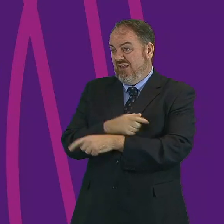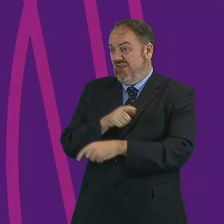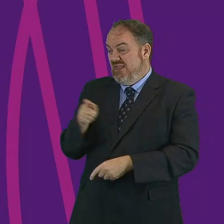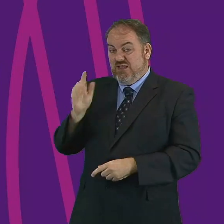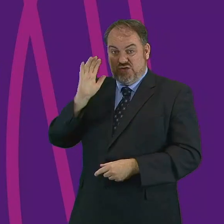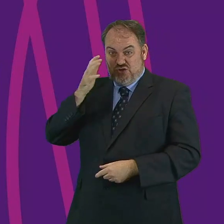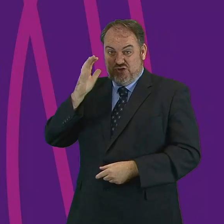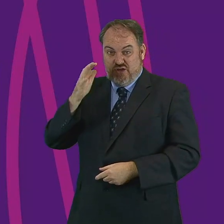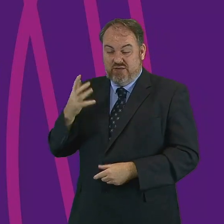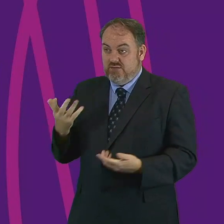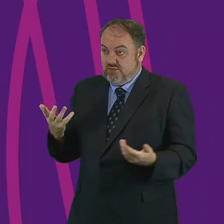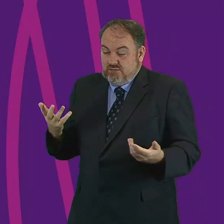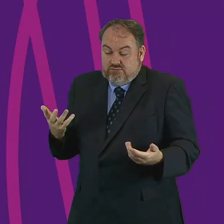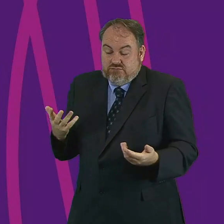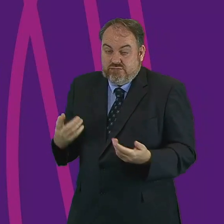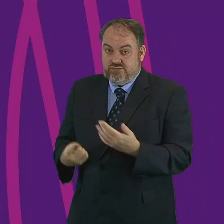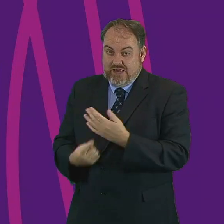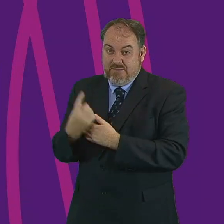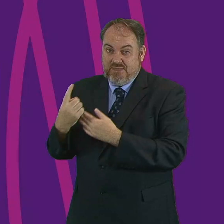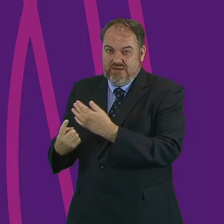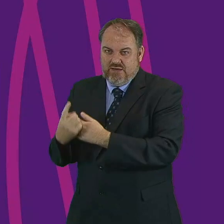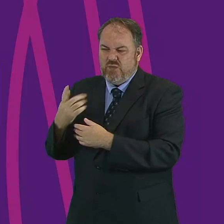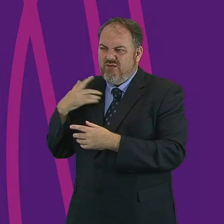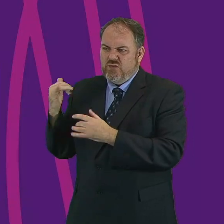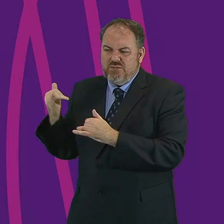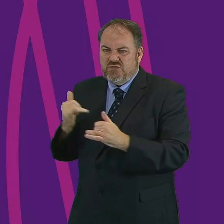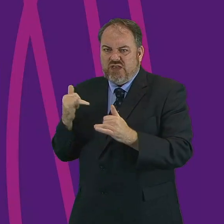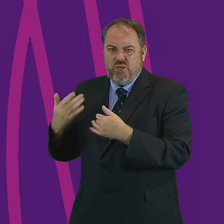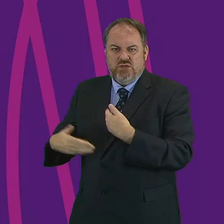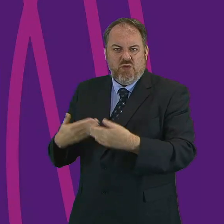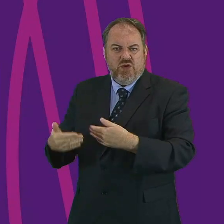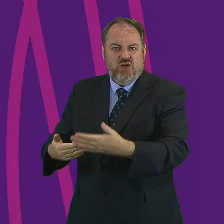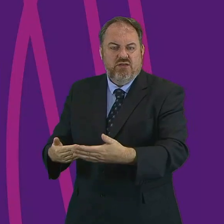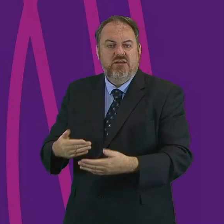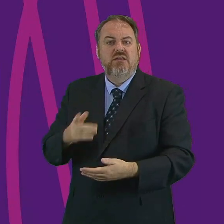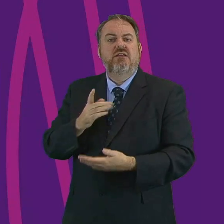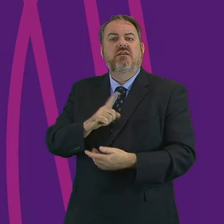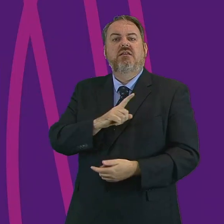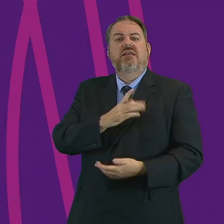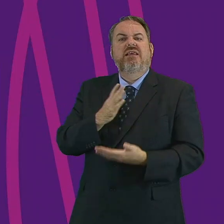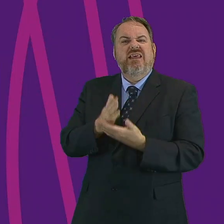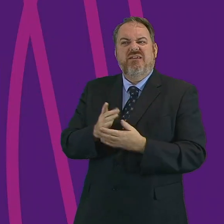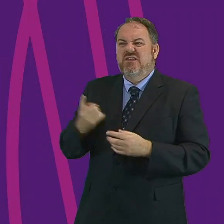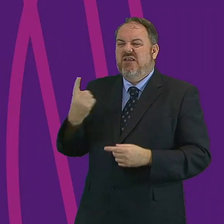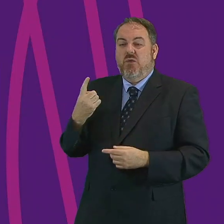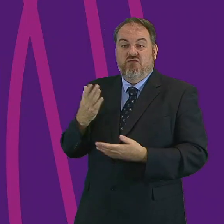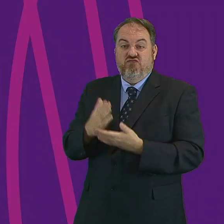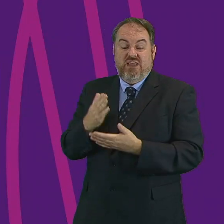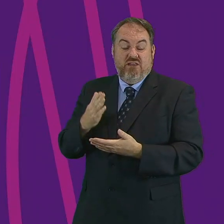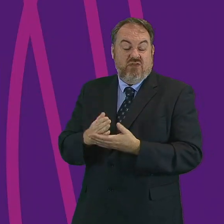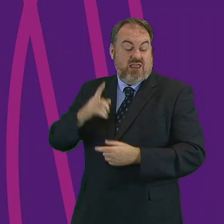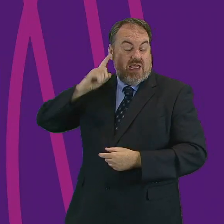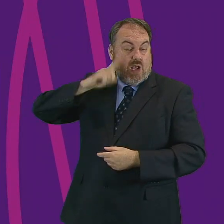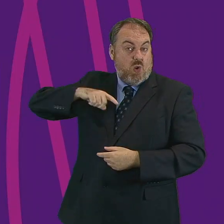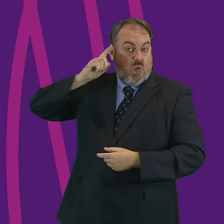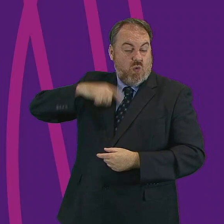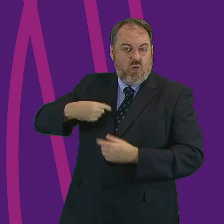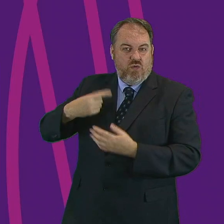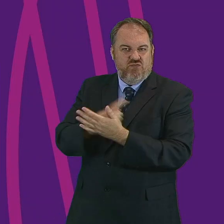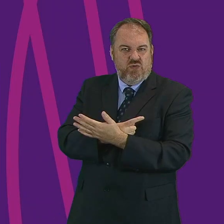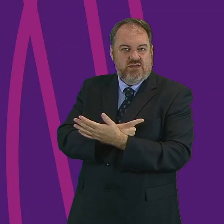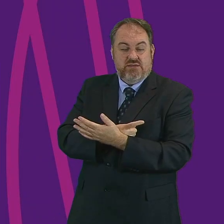this. Stuart McMillan. Thank the First Minister for that reply, and she clearly is concerned, and every MSP should be concerned about